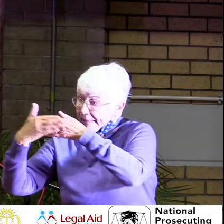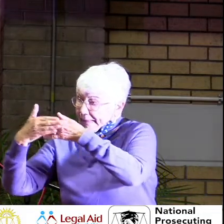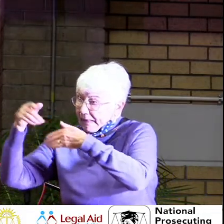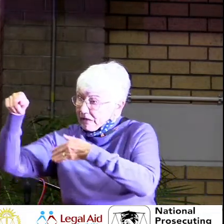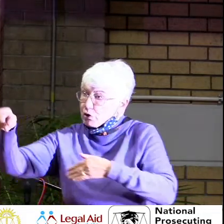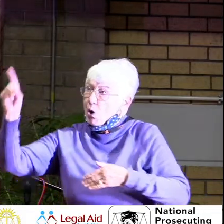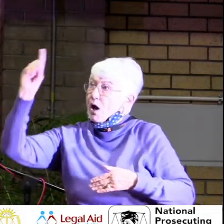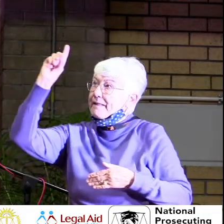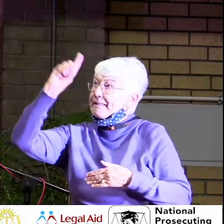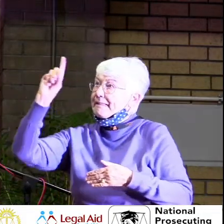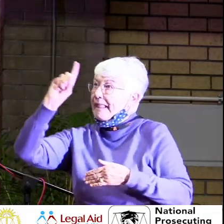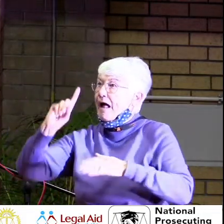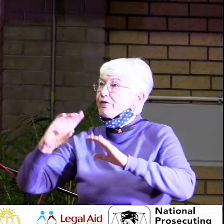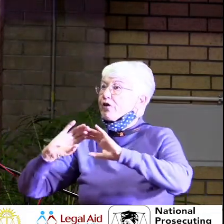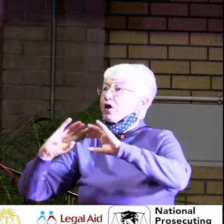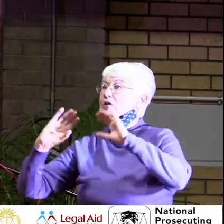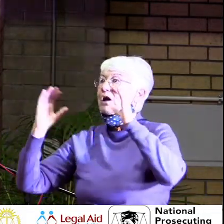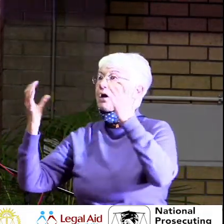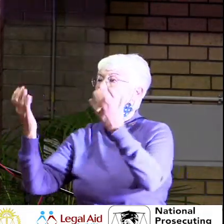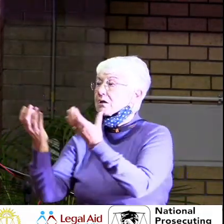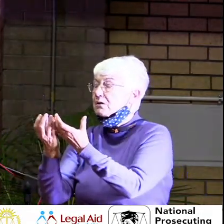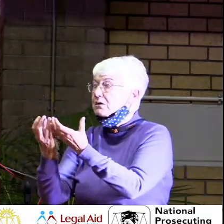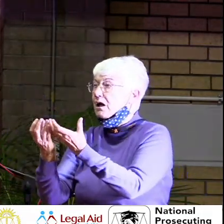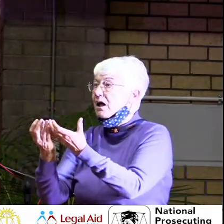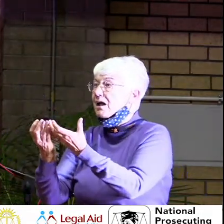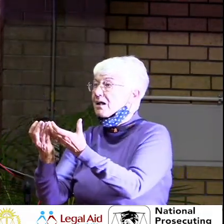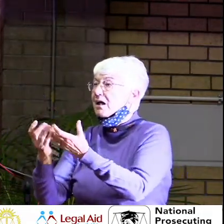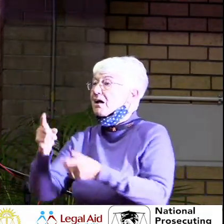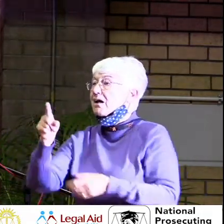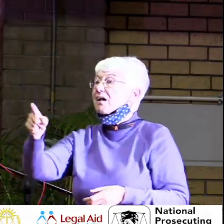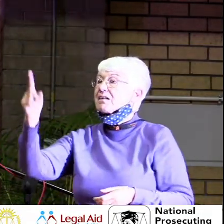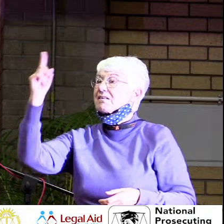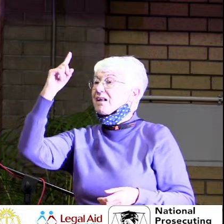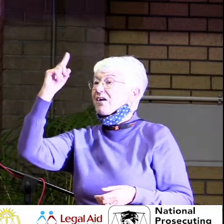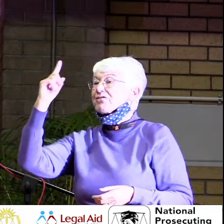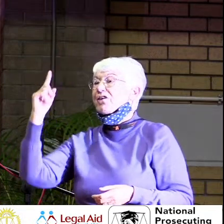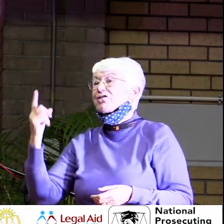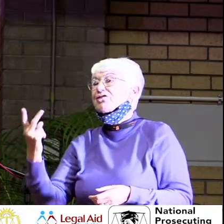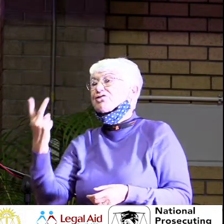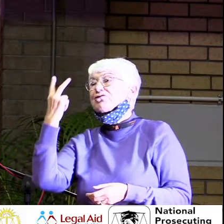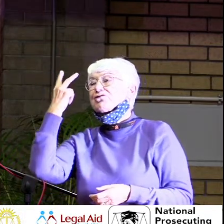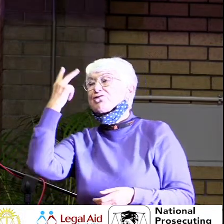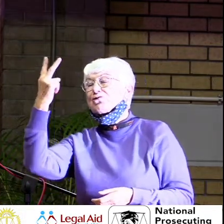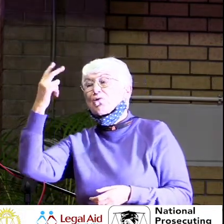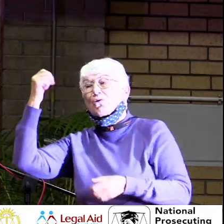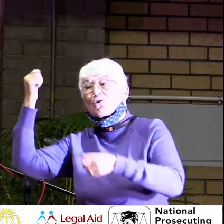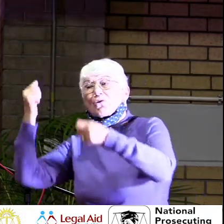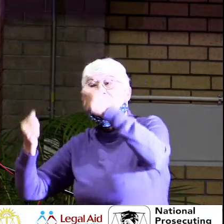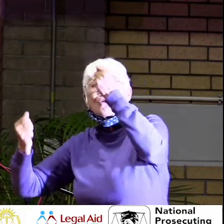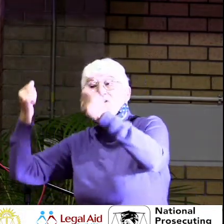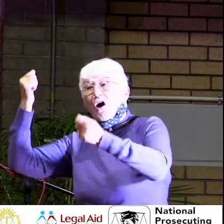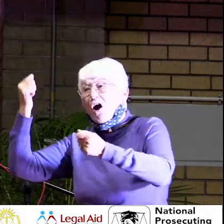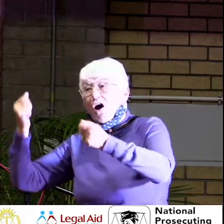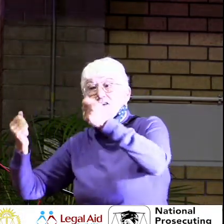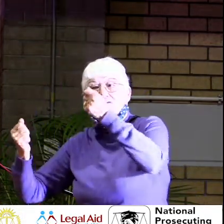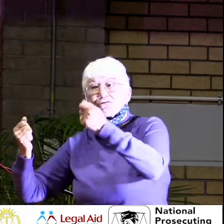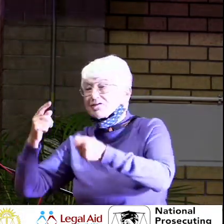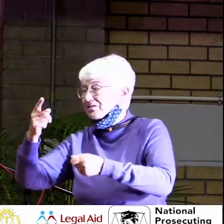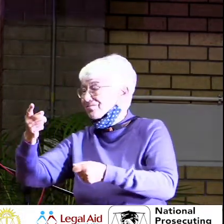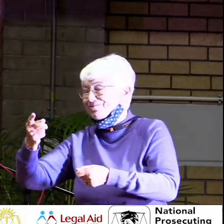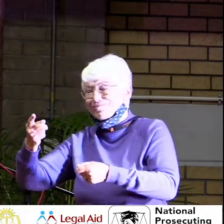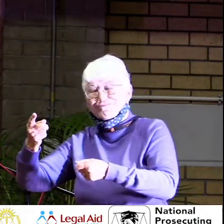have 2 special courts running, or 2 courts, criminal courts running only for Delft matters, and that has changed since